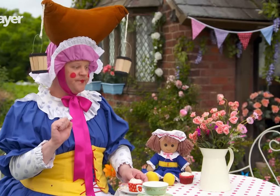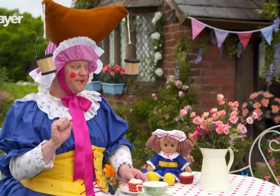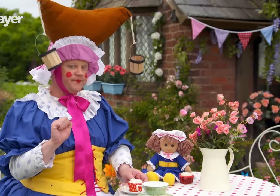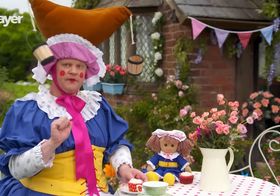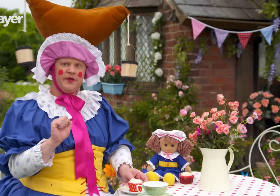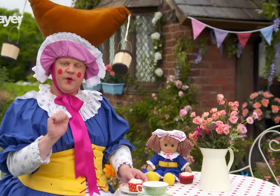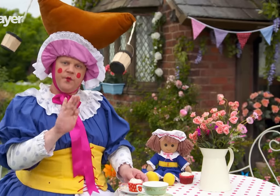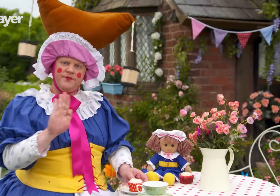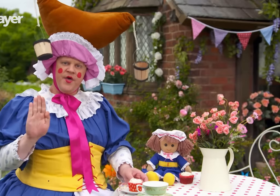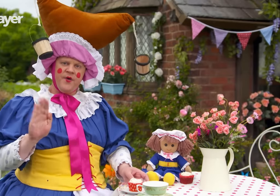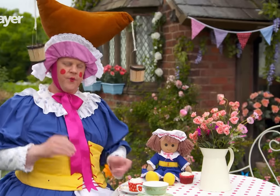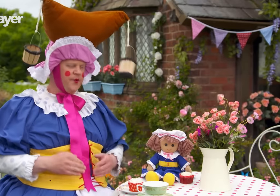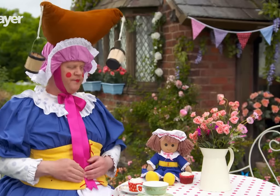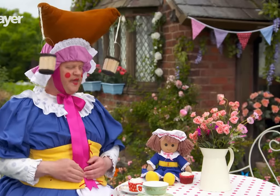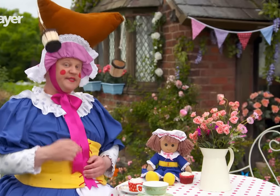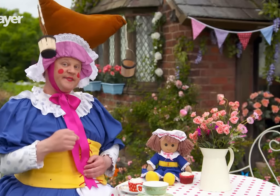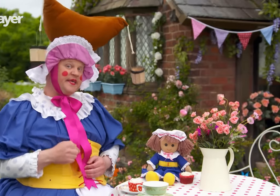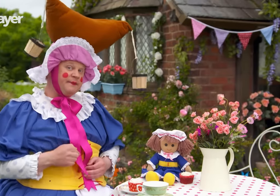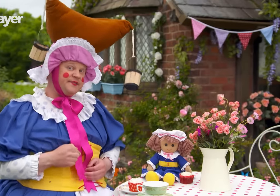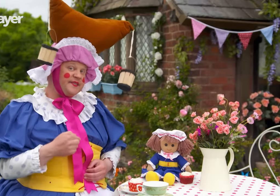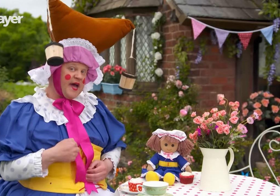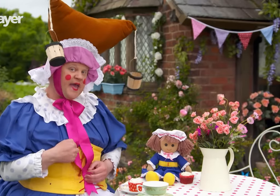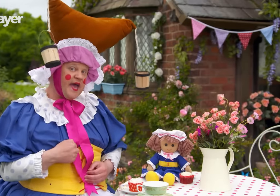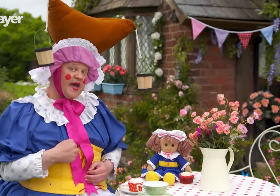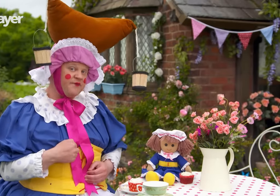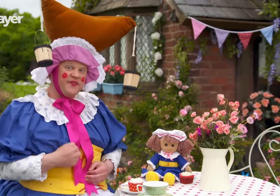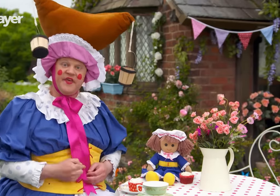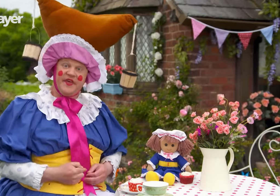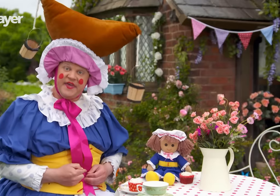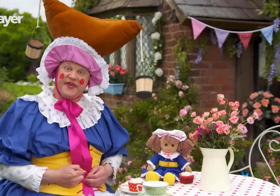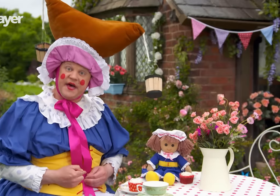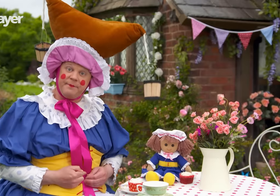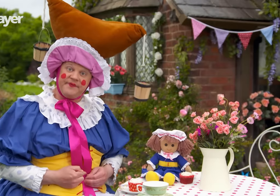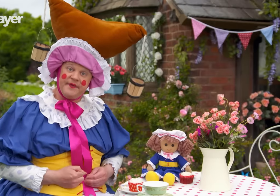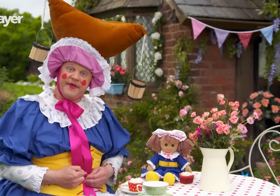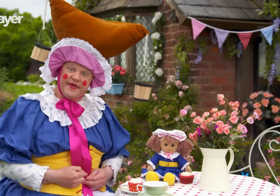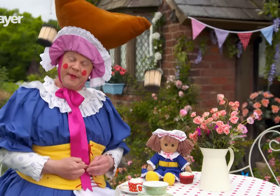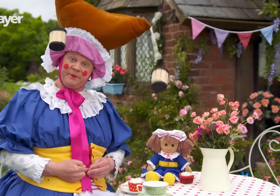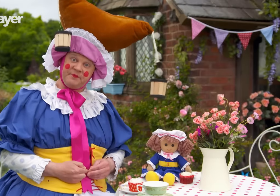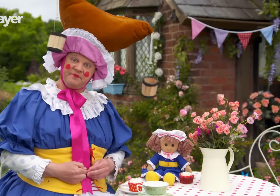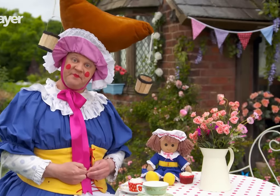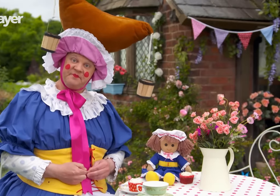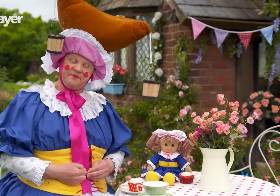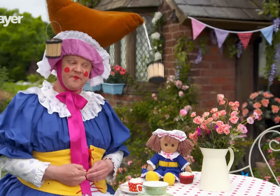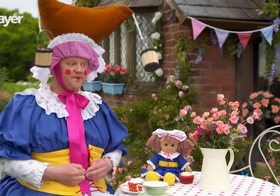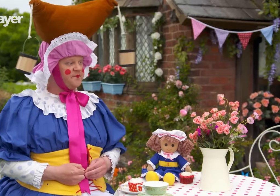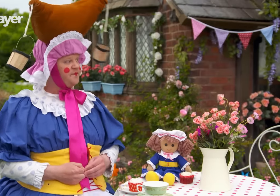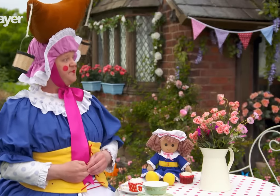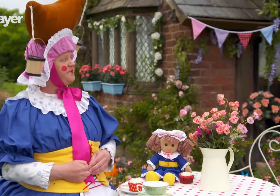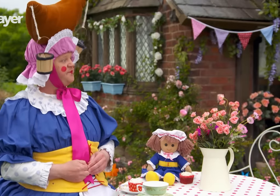Polly? Well, no. It seems that I have the hiccups. Hiccup! It sounds like you